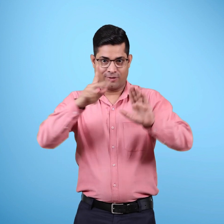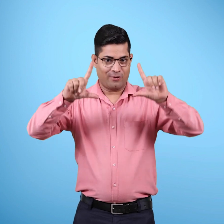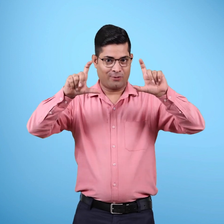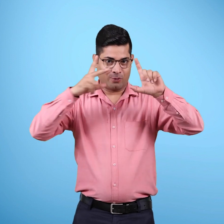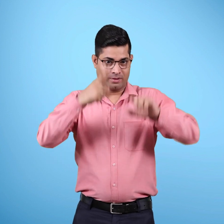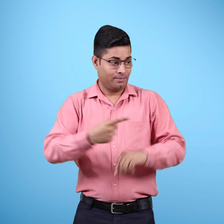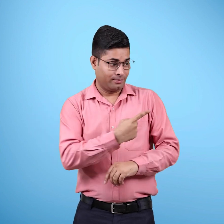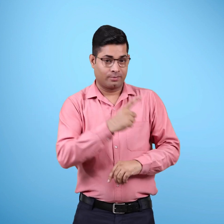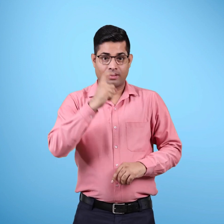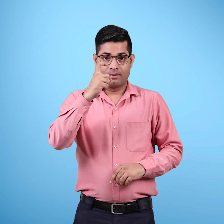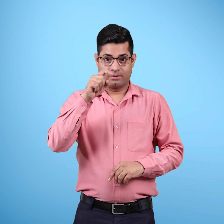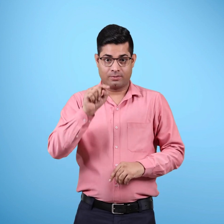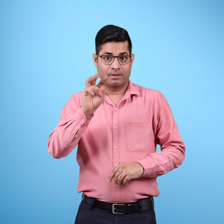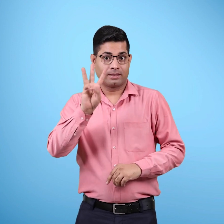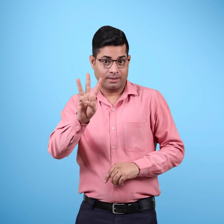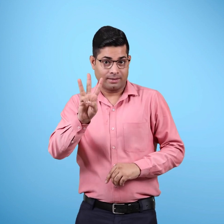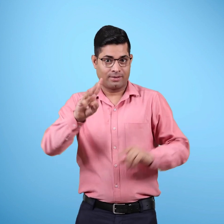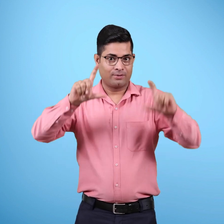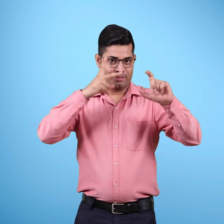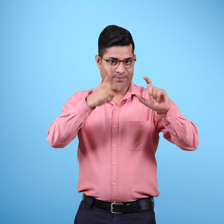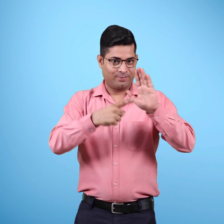is shown in figure 7.3.